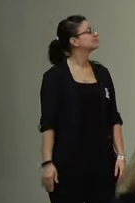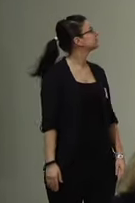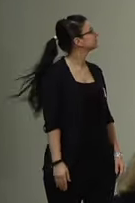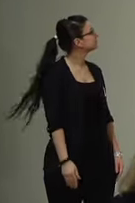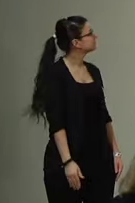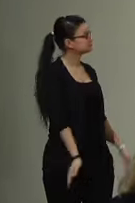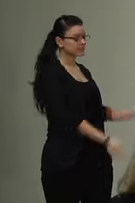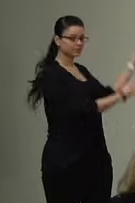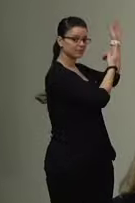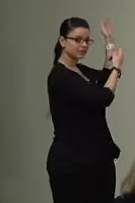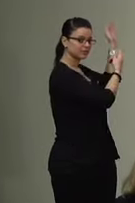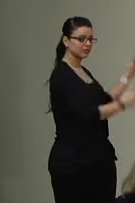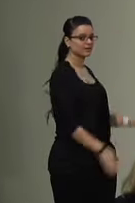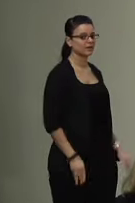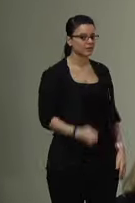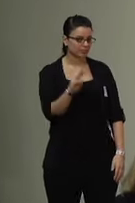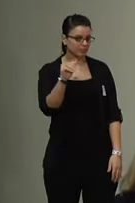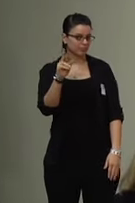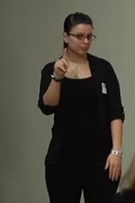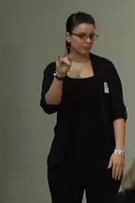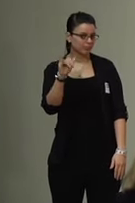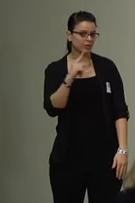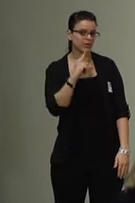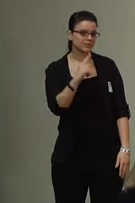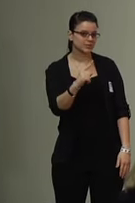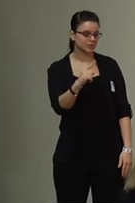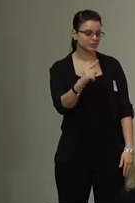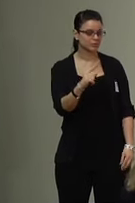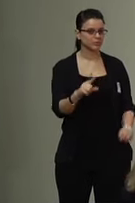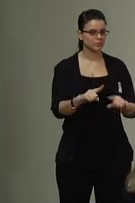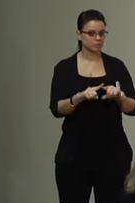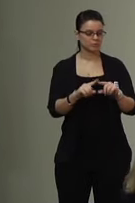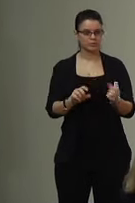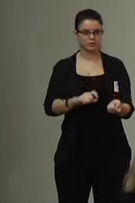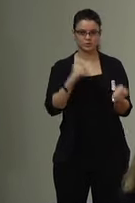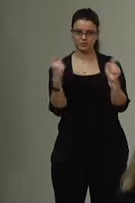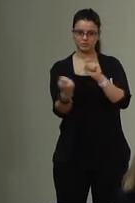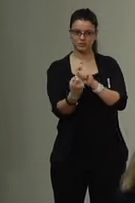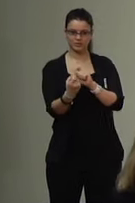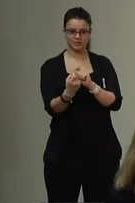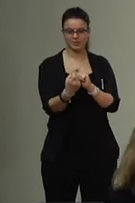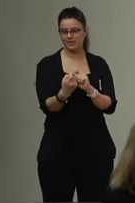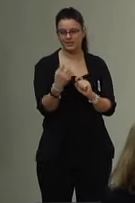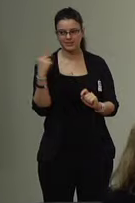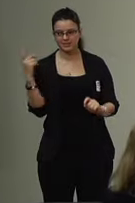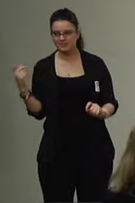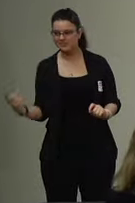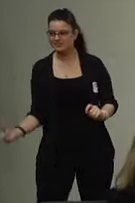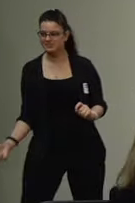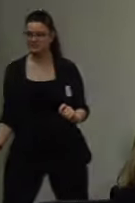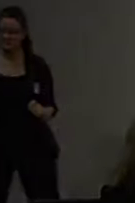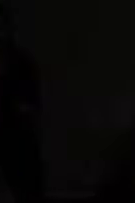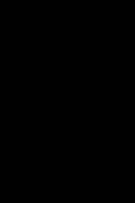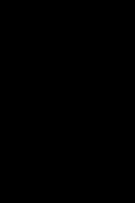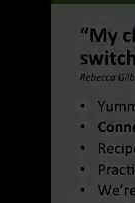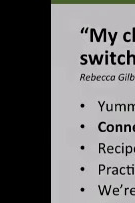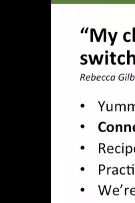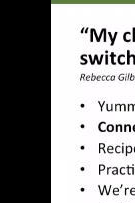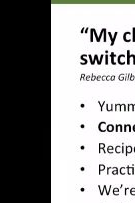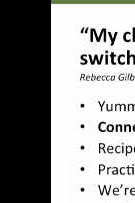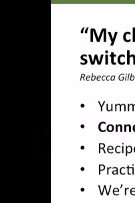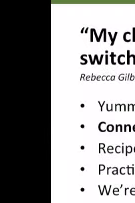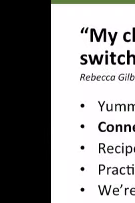So as Marty mentioned, switching to a plant-based lifestyle was a miracle for me. I was a competitive figure skater. I had